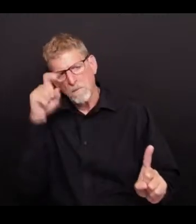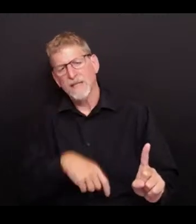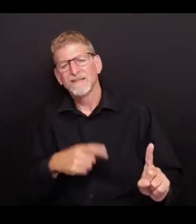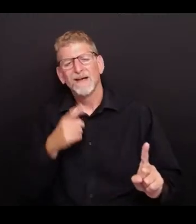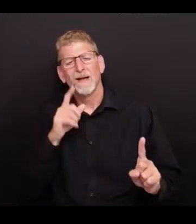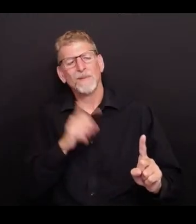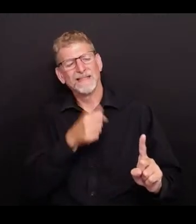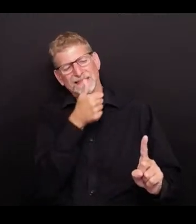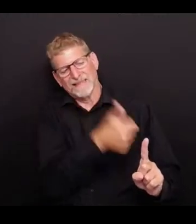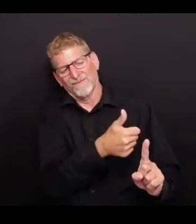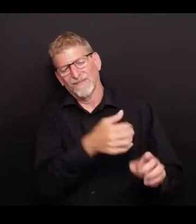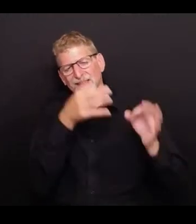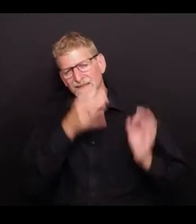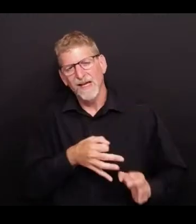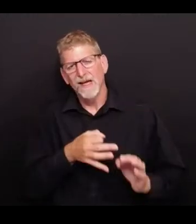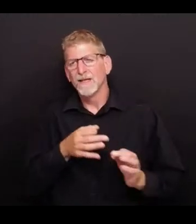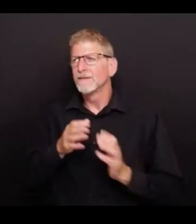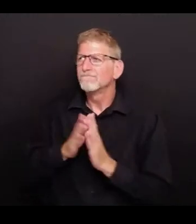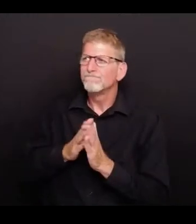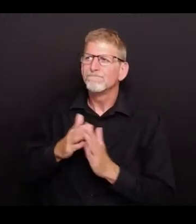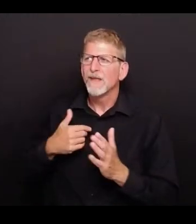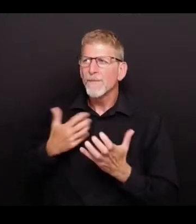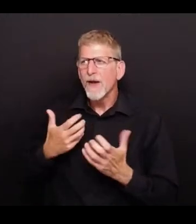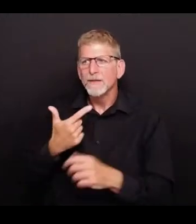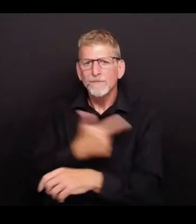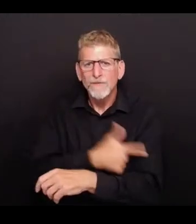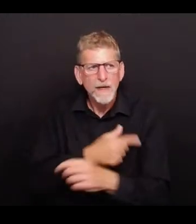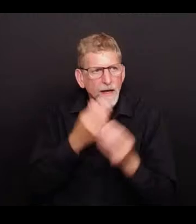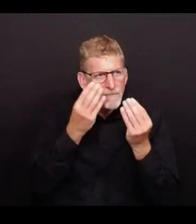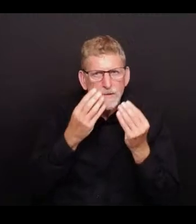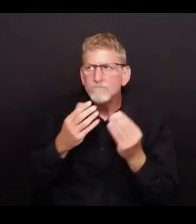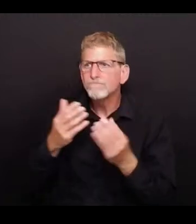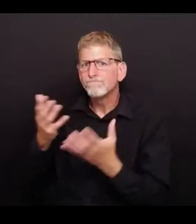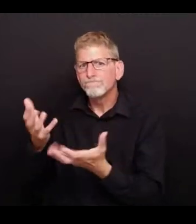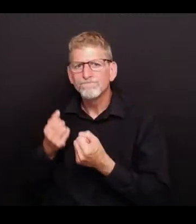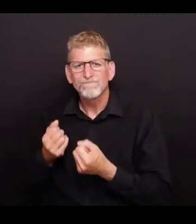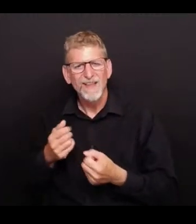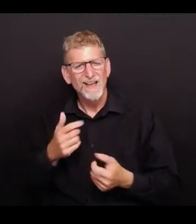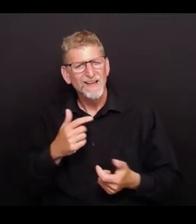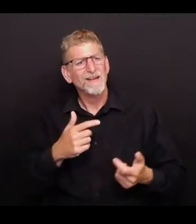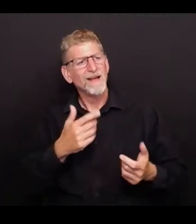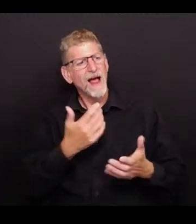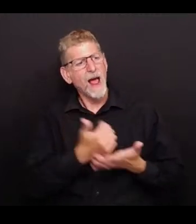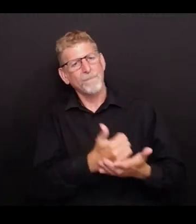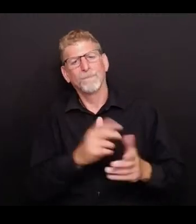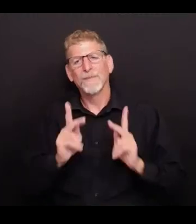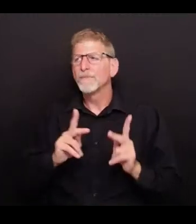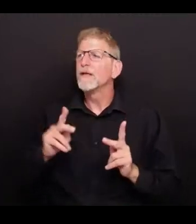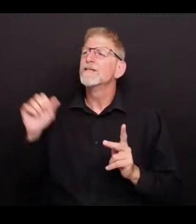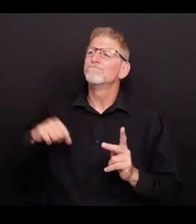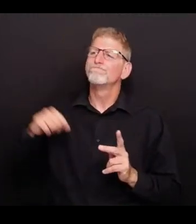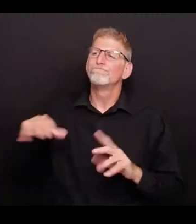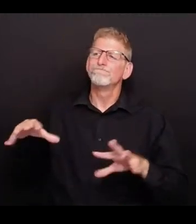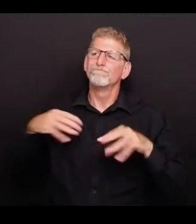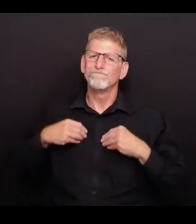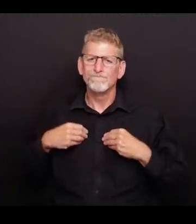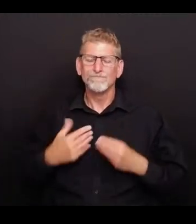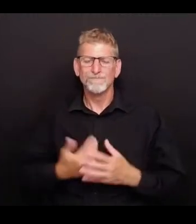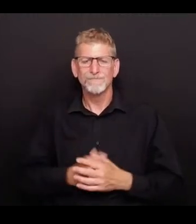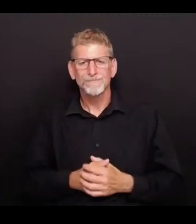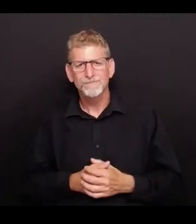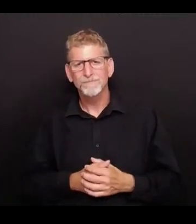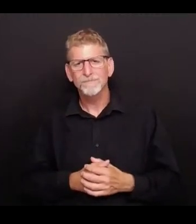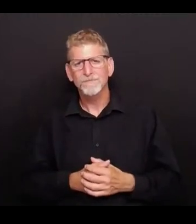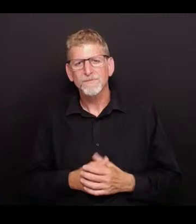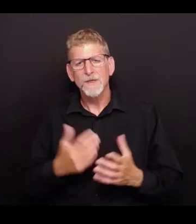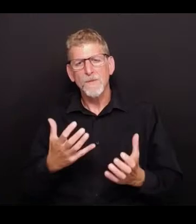really look at incentives as sort of a nudge to get people to move in the right direction. But I do want to acknowledge